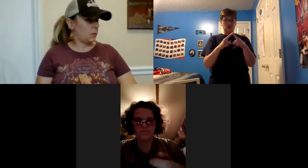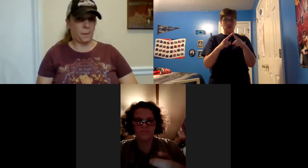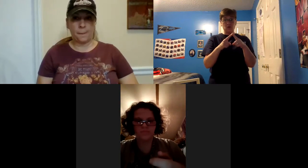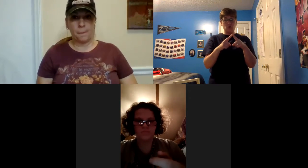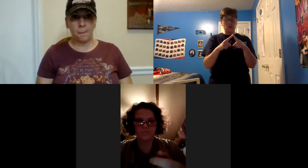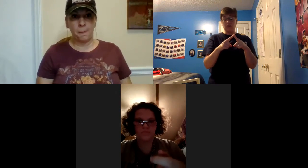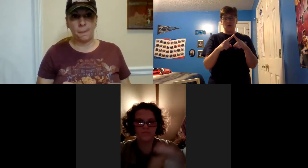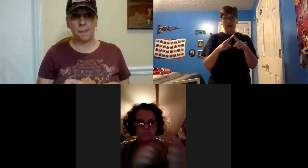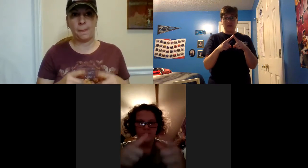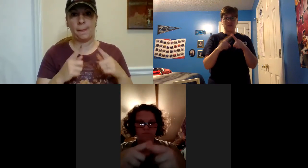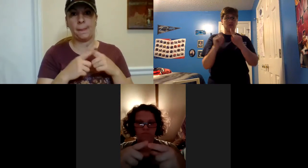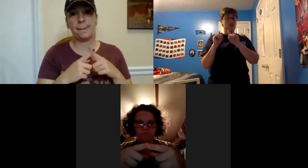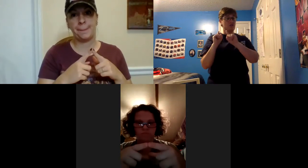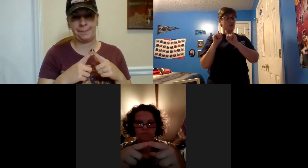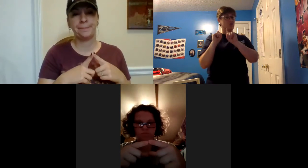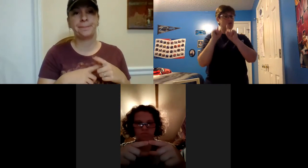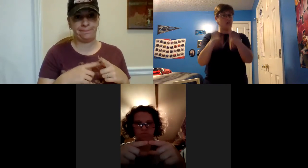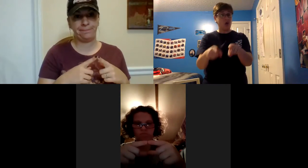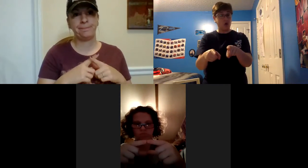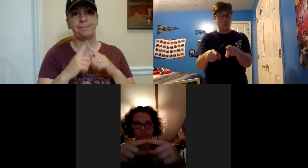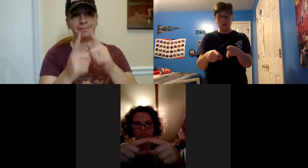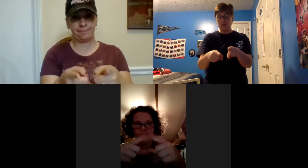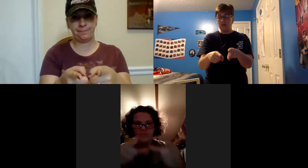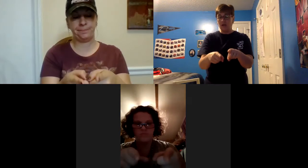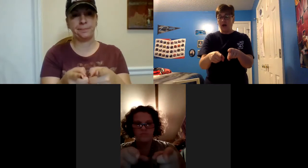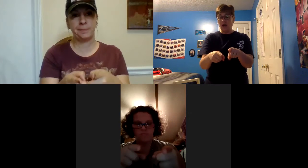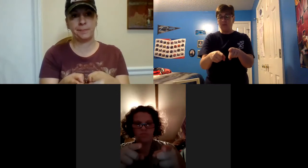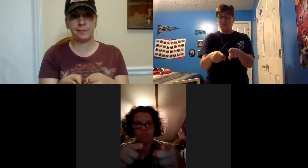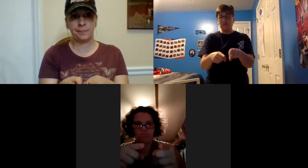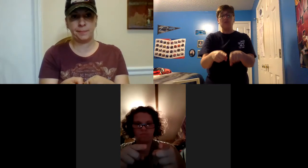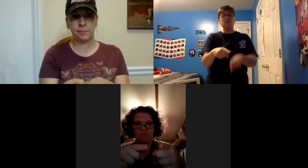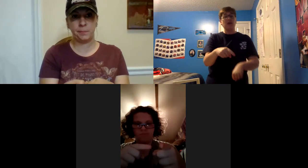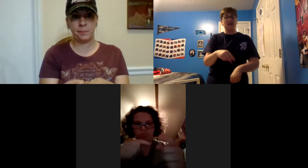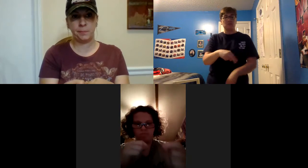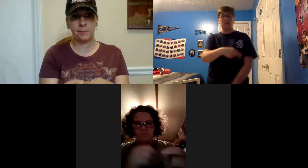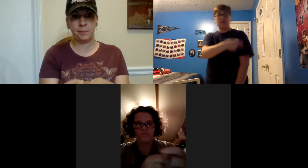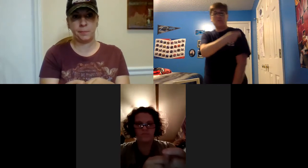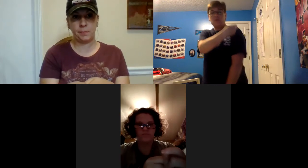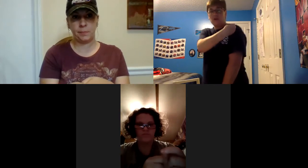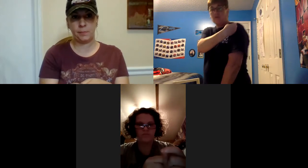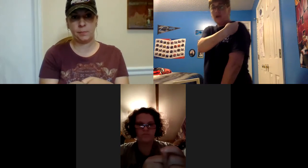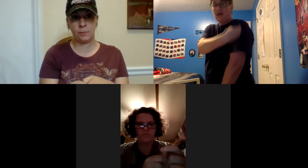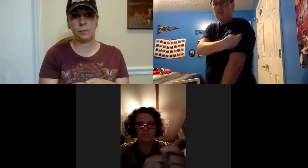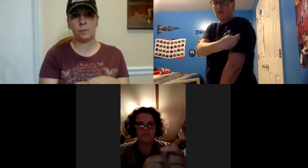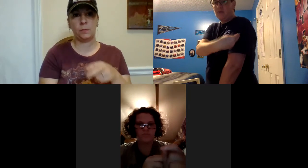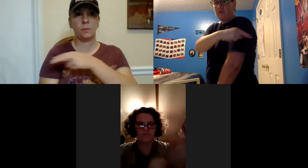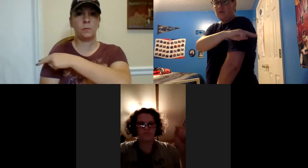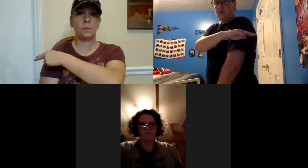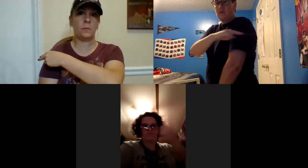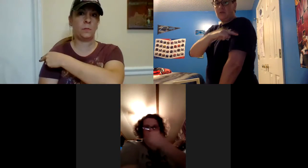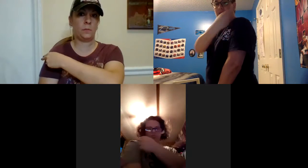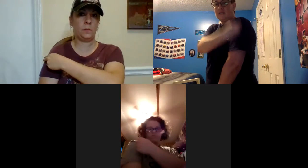your to or you don't have to. You can just go to go to the hospital. And we went over